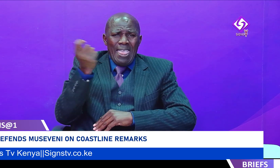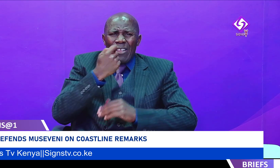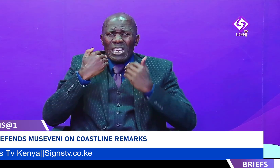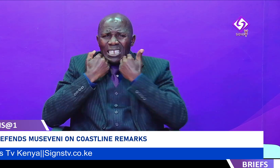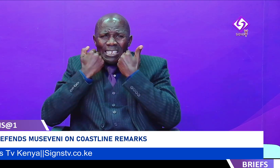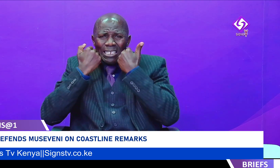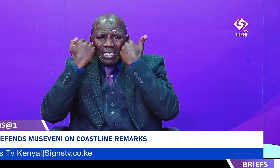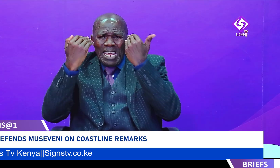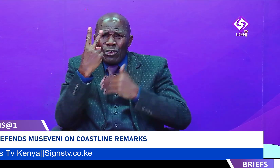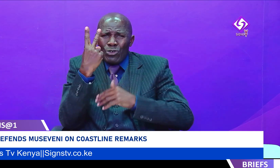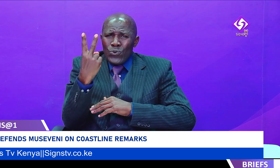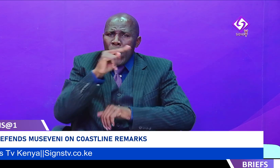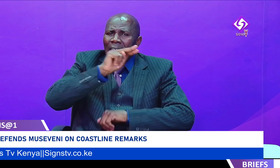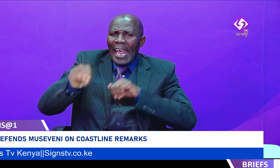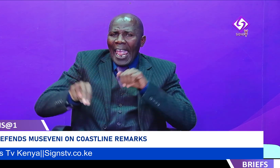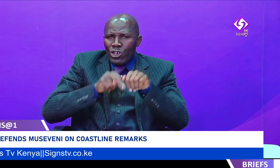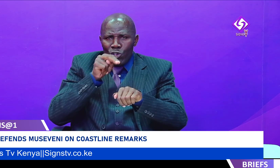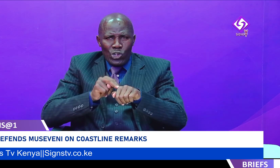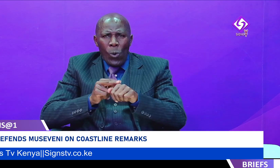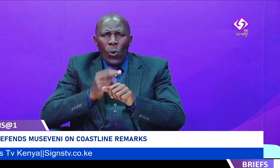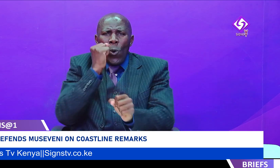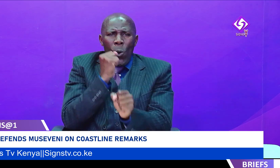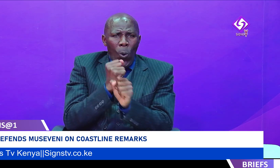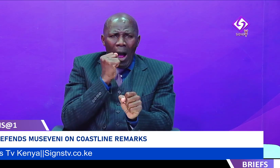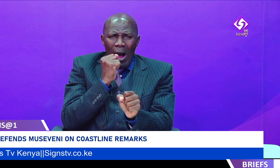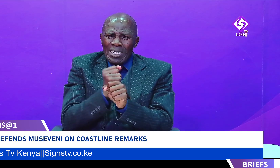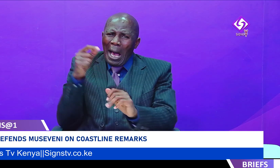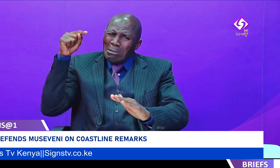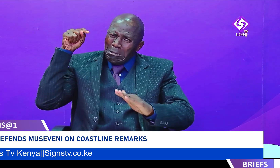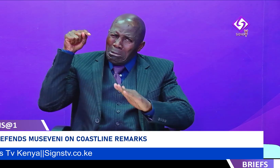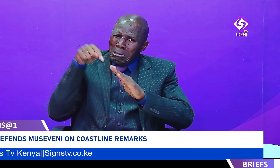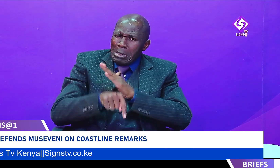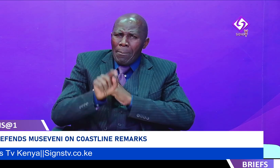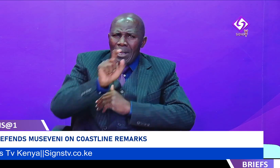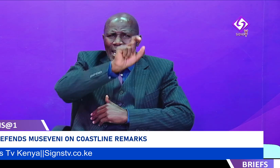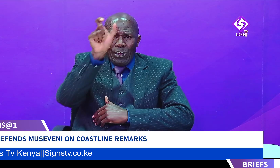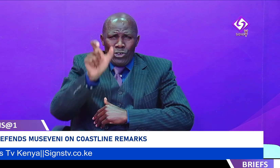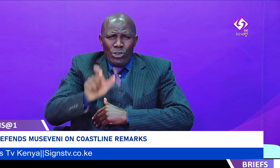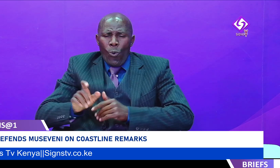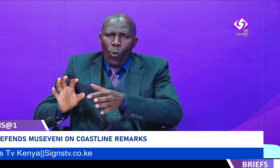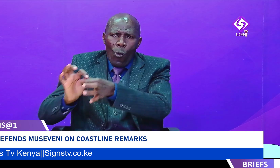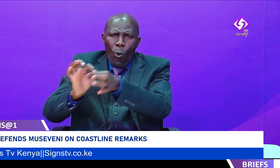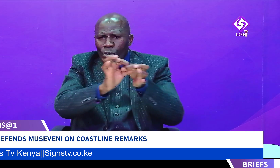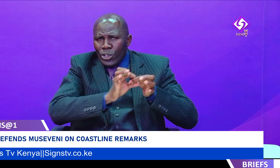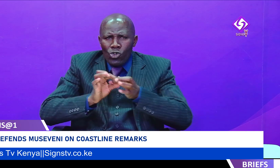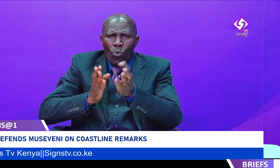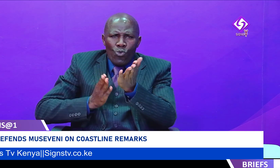stressing that the two nations are working on deepening regional cooperation through infrastructure projects